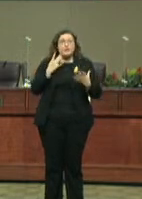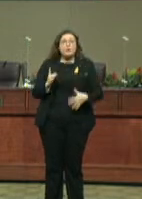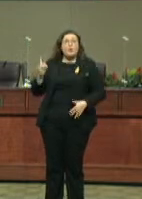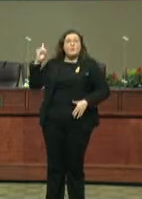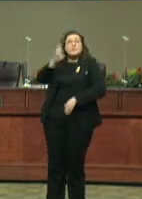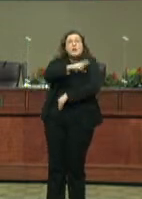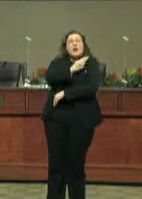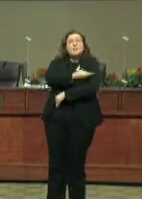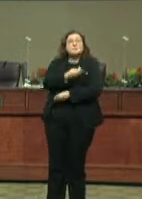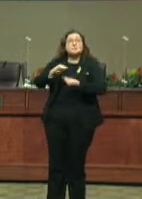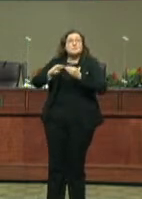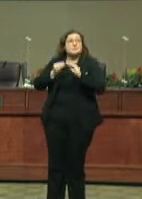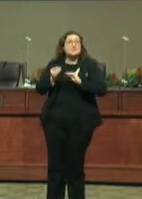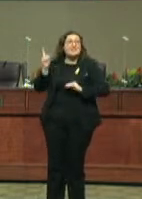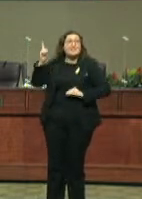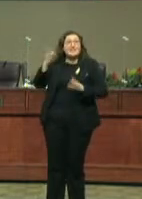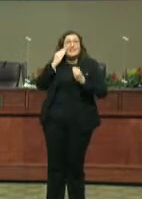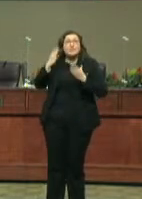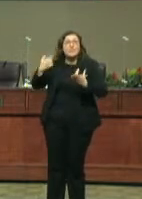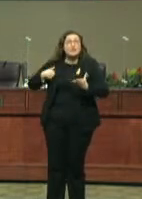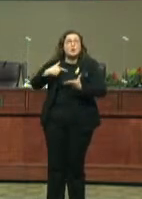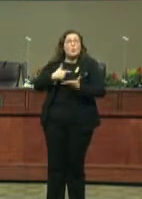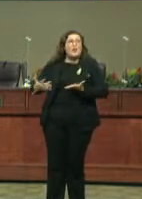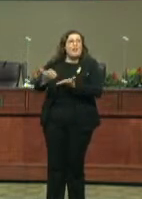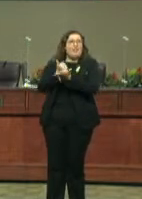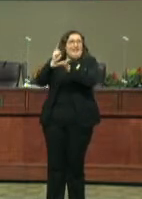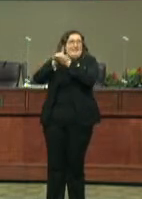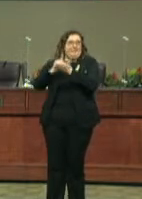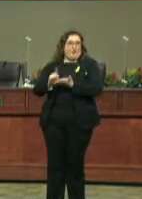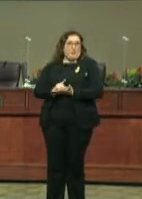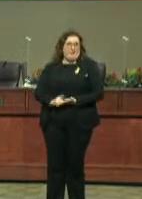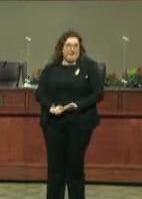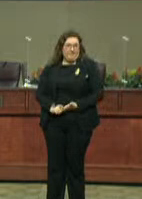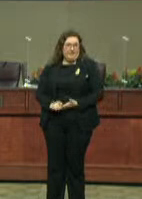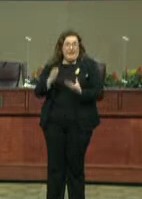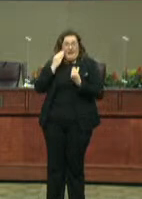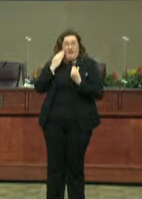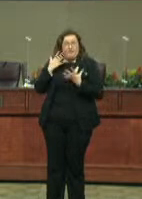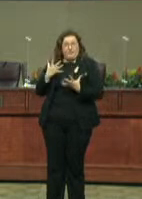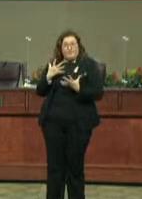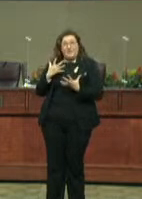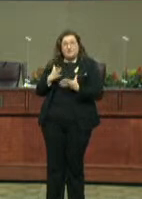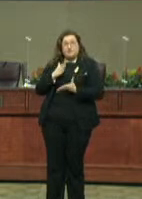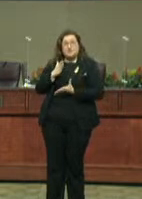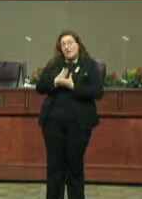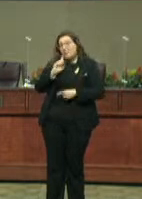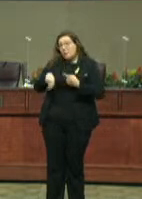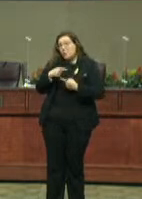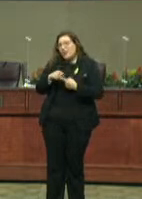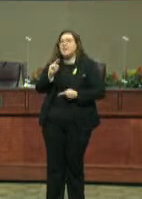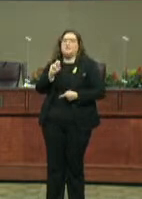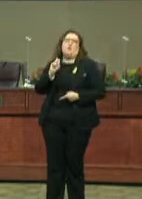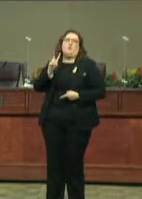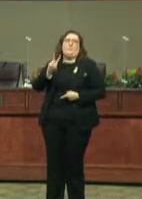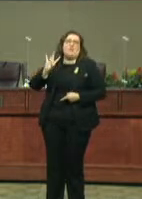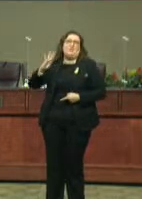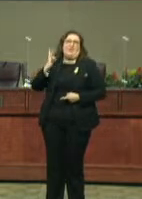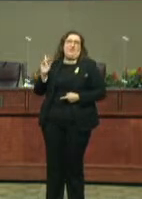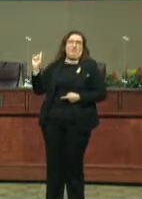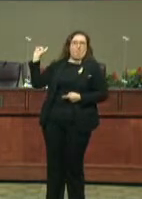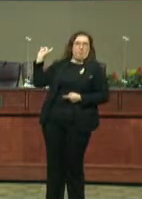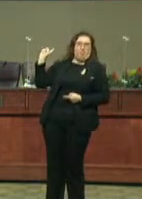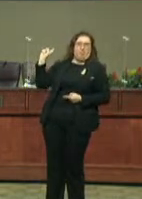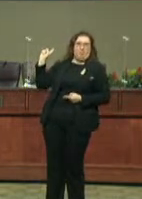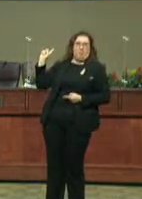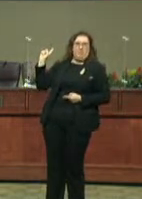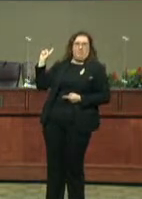So the last week that we have full data is up to the 7th of November, right here. And if you can see,